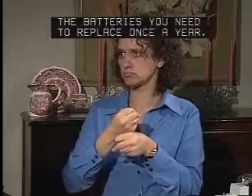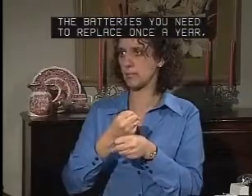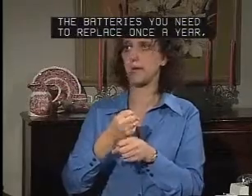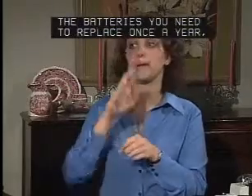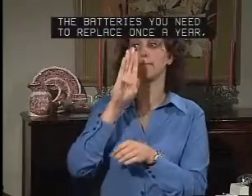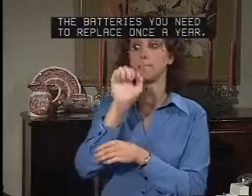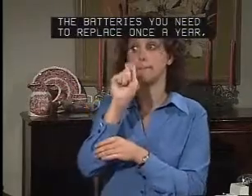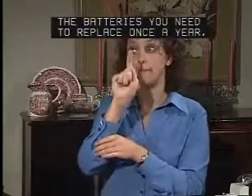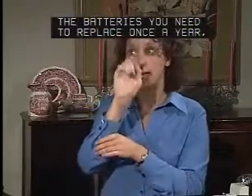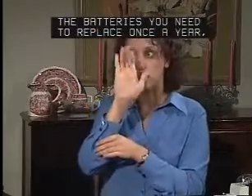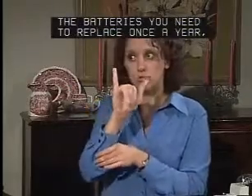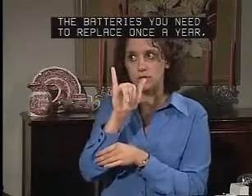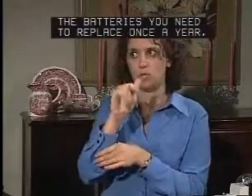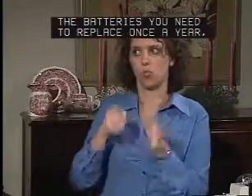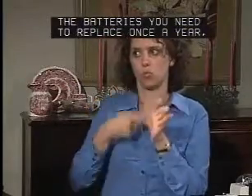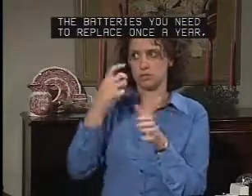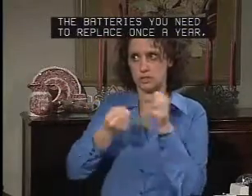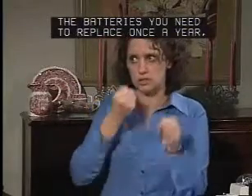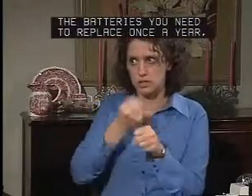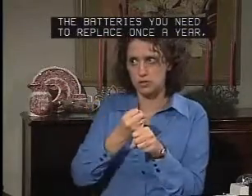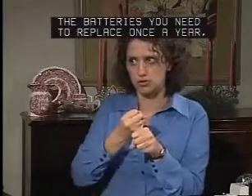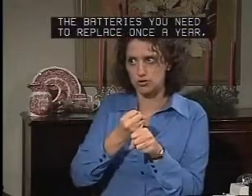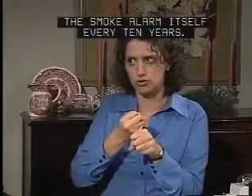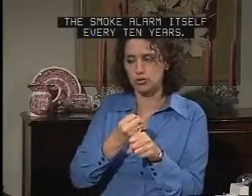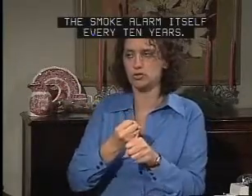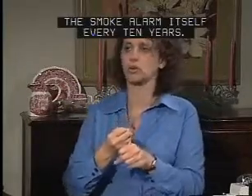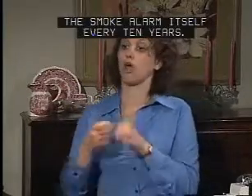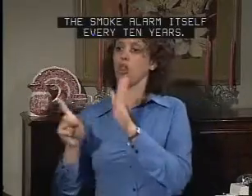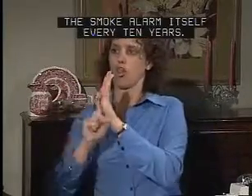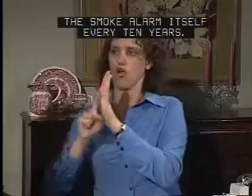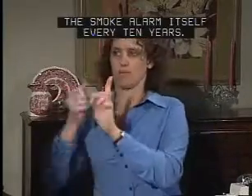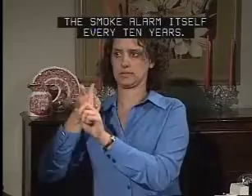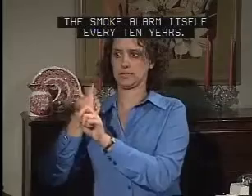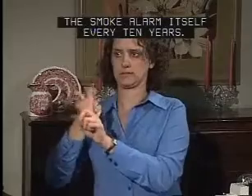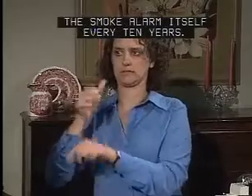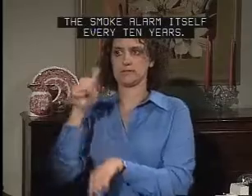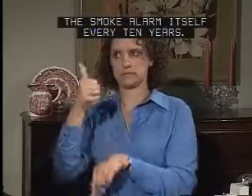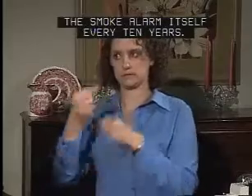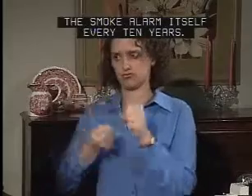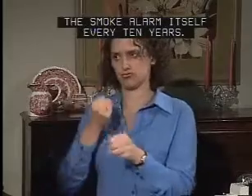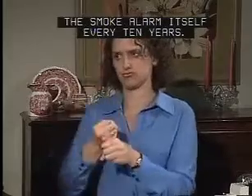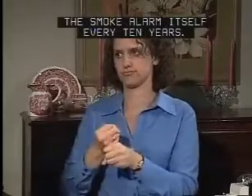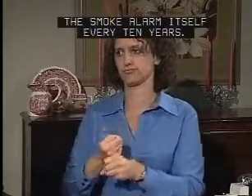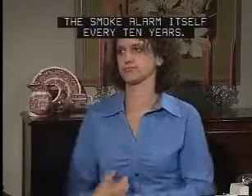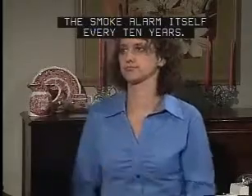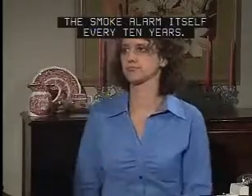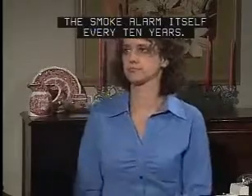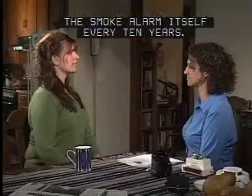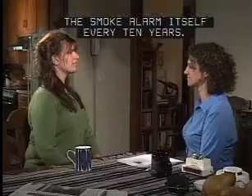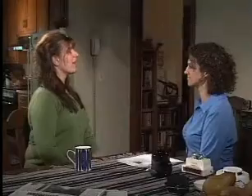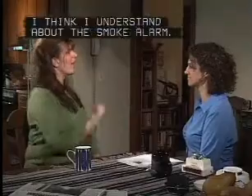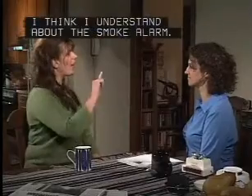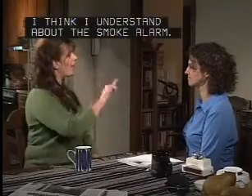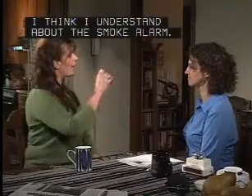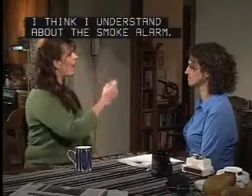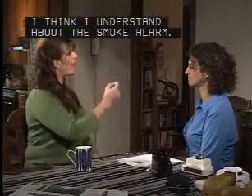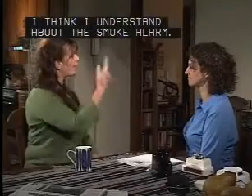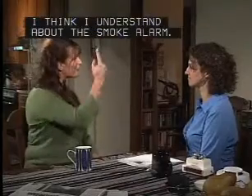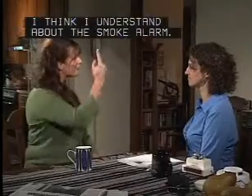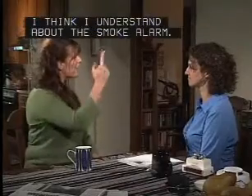The batteries you need to replace once a year. The smoke alarm itself every 10 years. I think I understand about